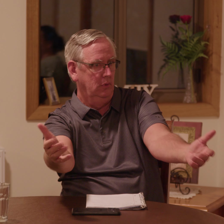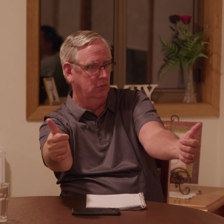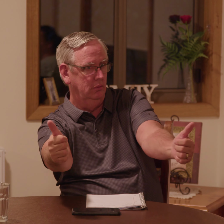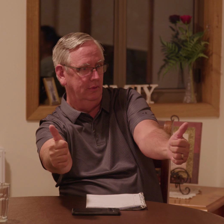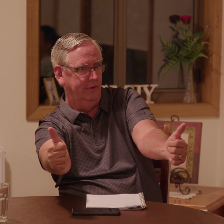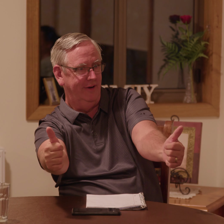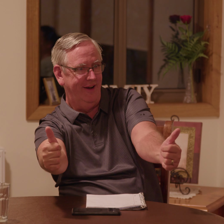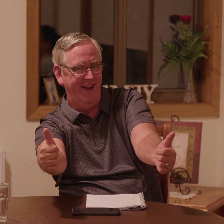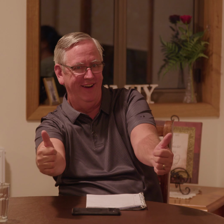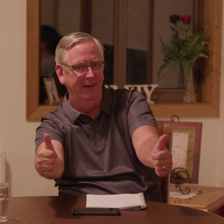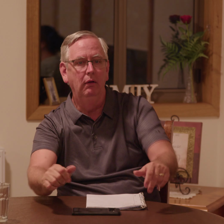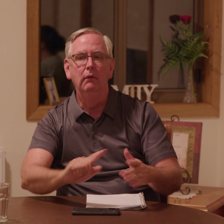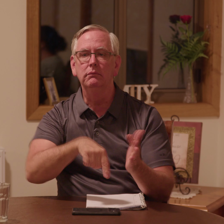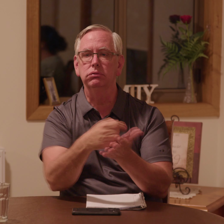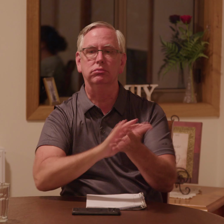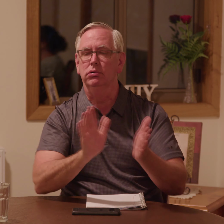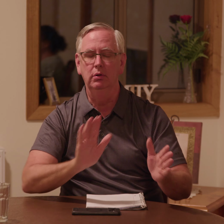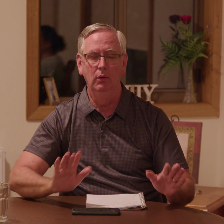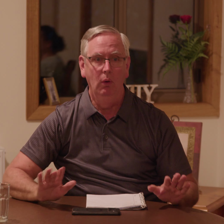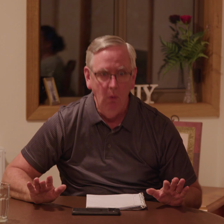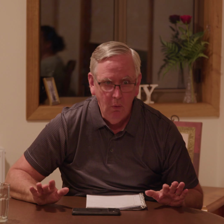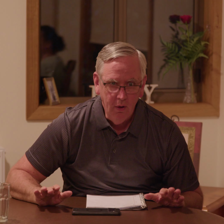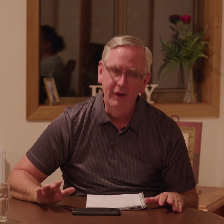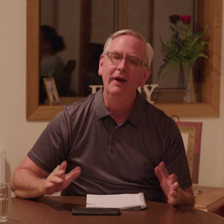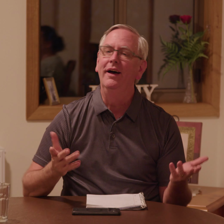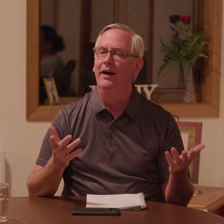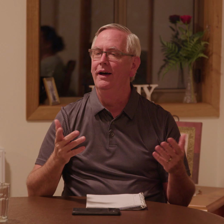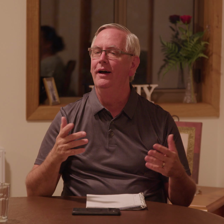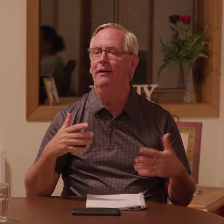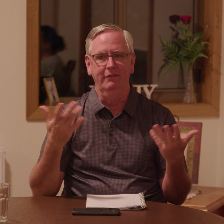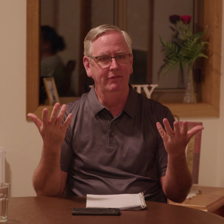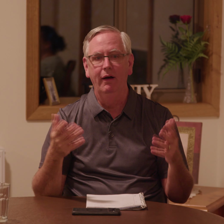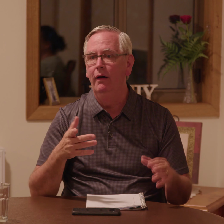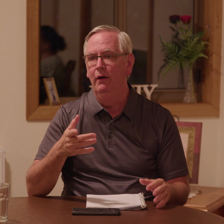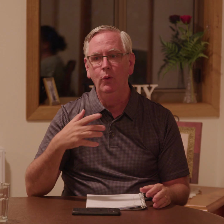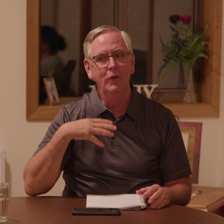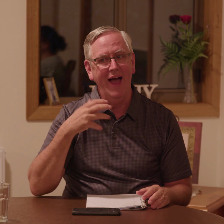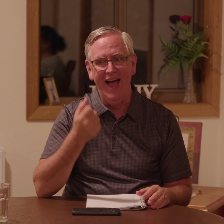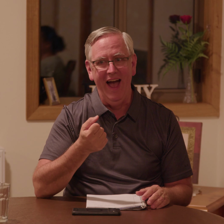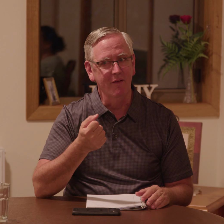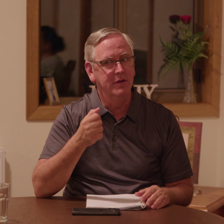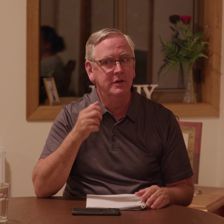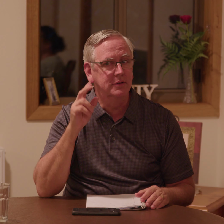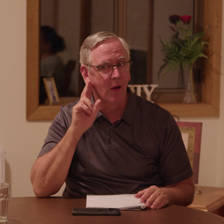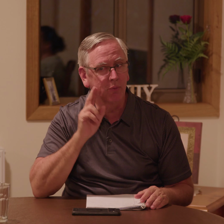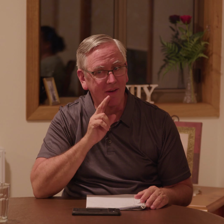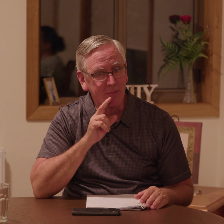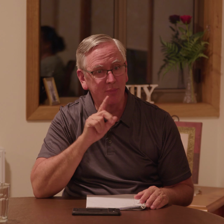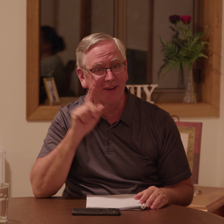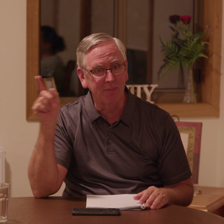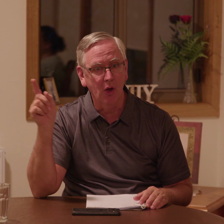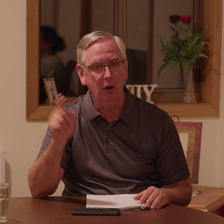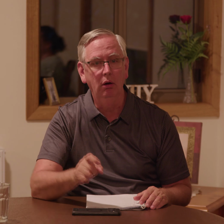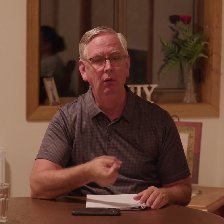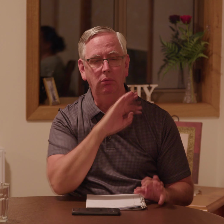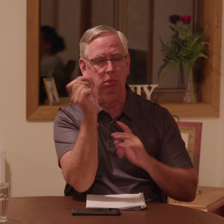Make it clear. Make it clear. And you ramble something out there and nobody knows what you said. We have some deaf